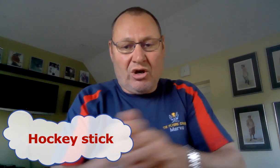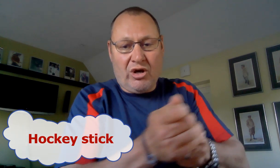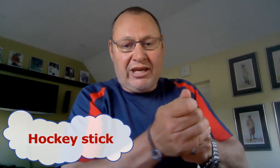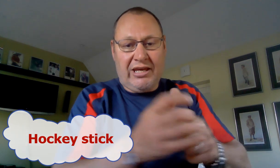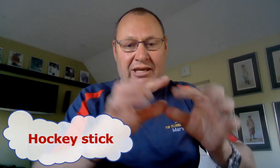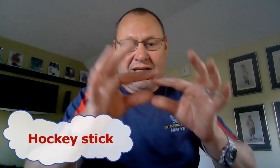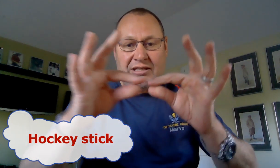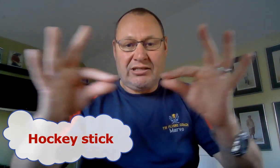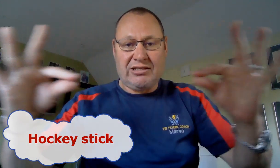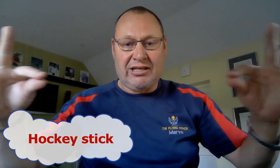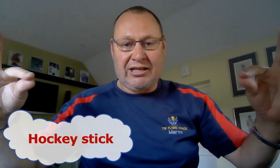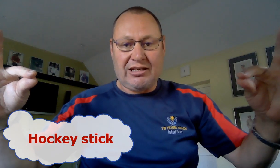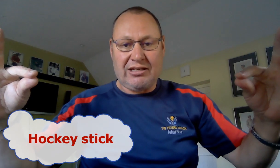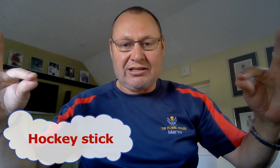Hockey stick.